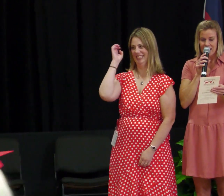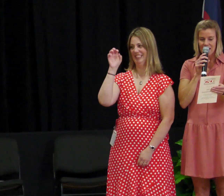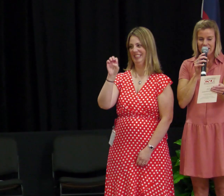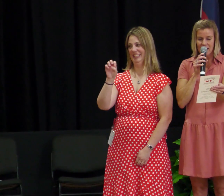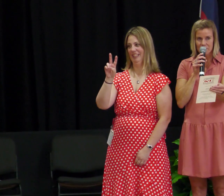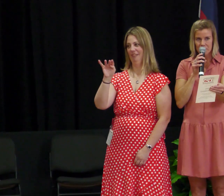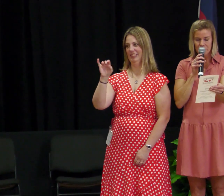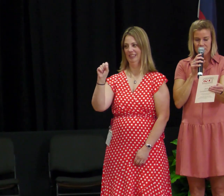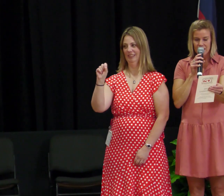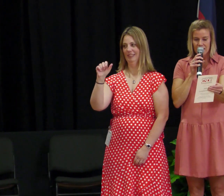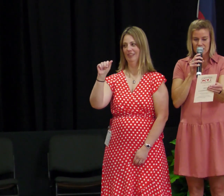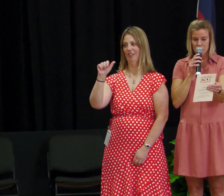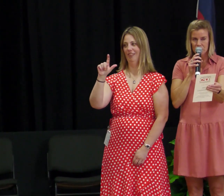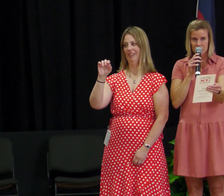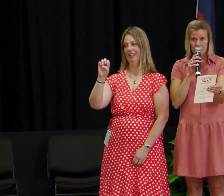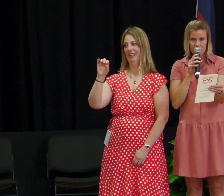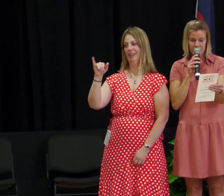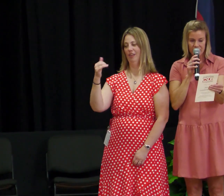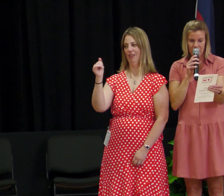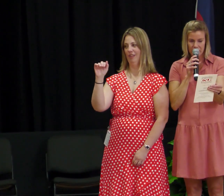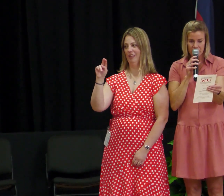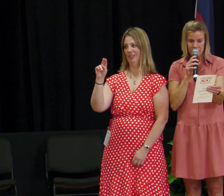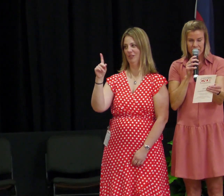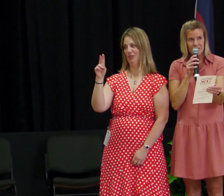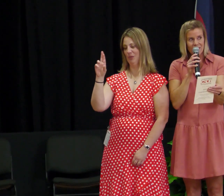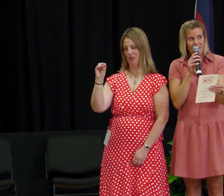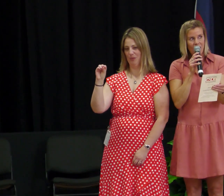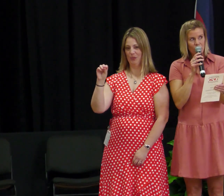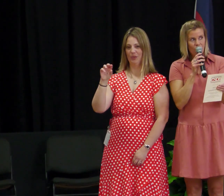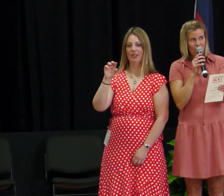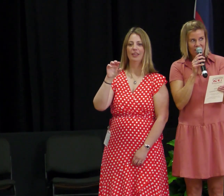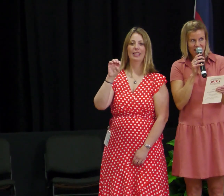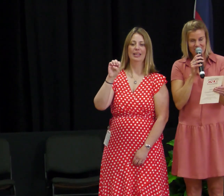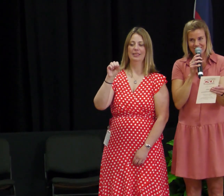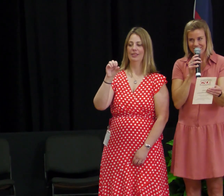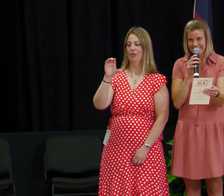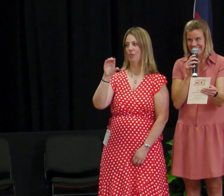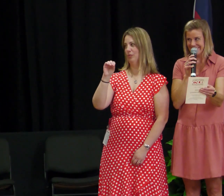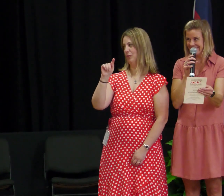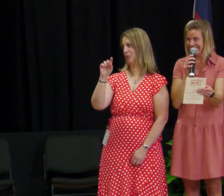Evis Alejandro Escoto Navarro Aurora